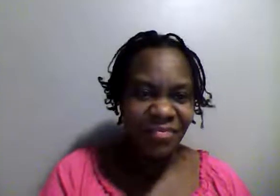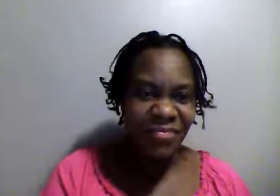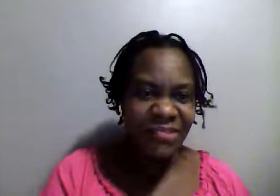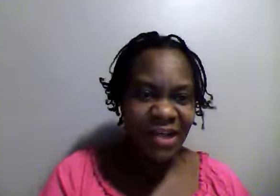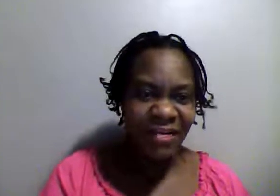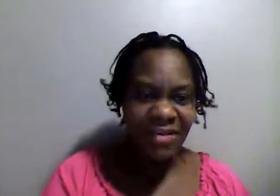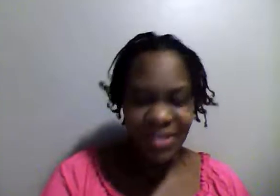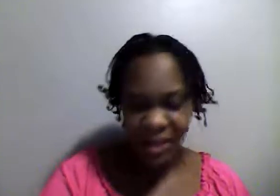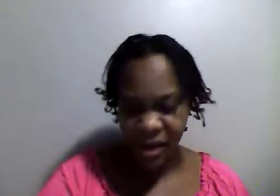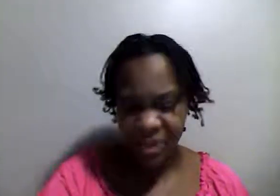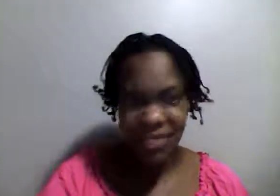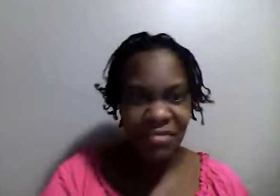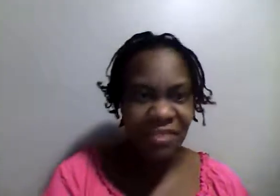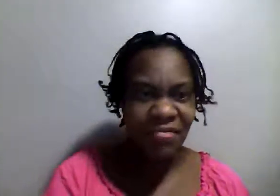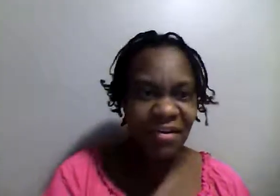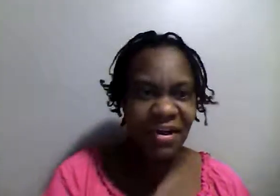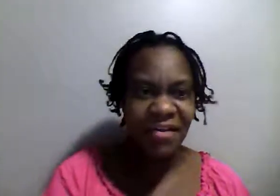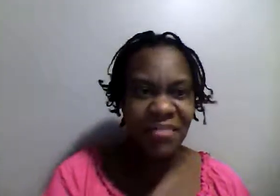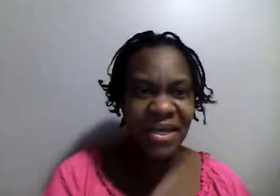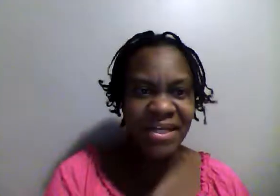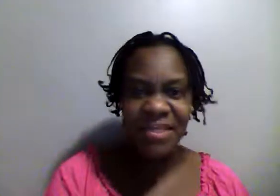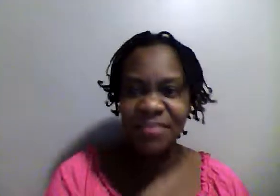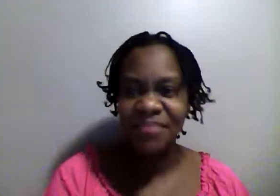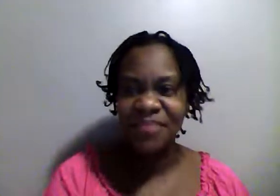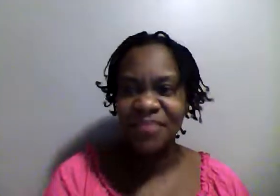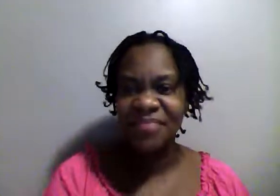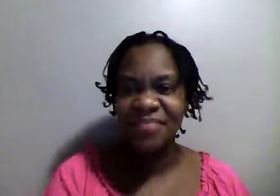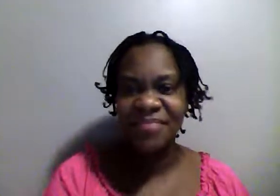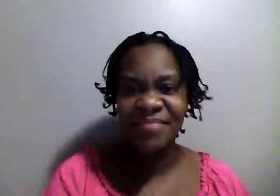So I'll just allow it to run for another minute.